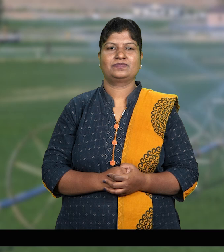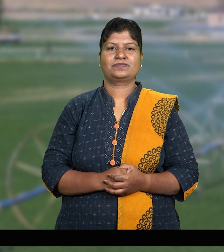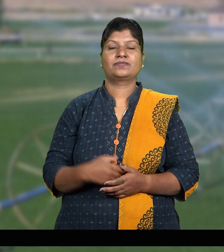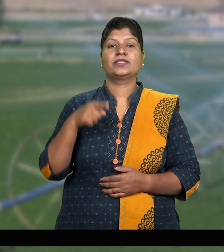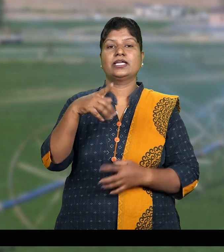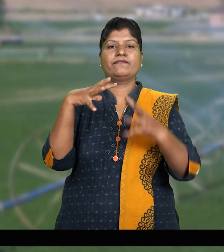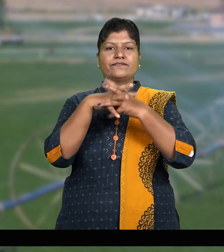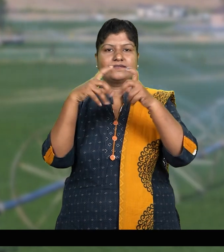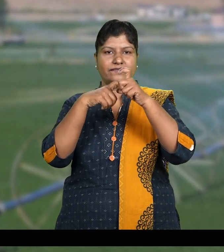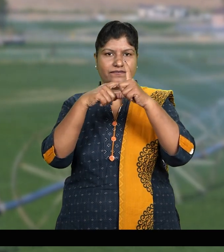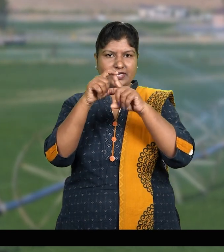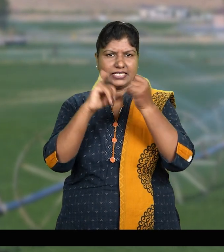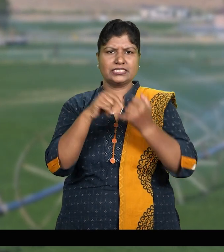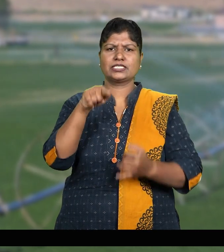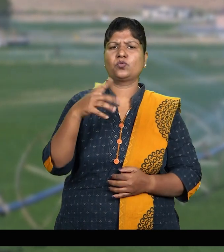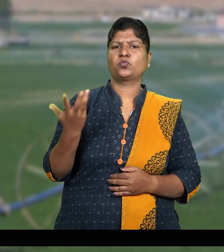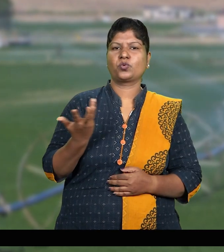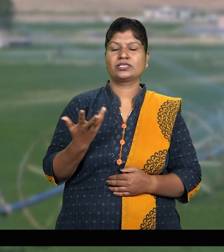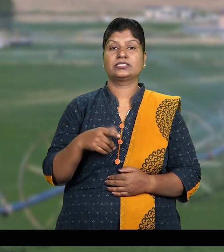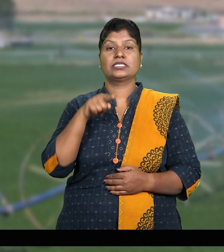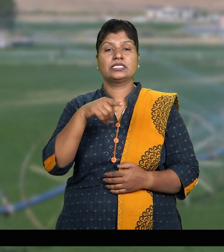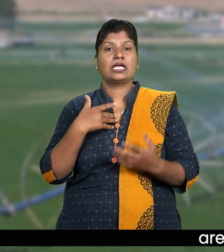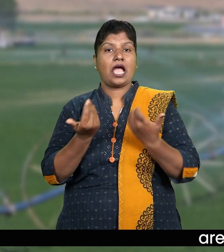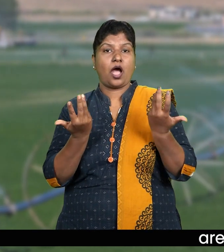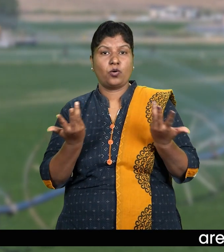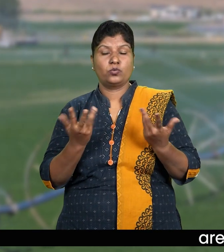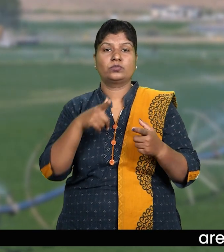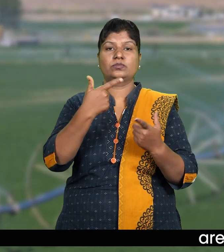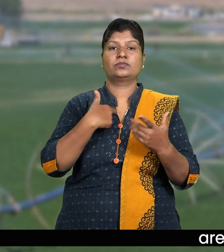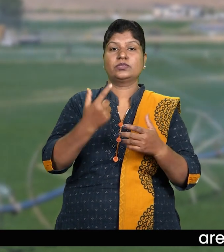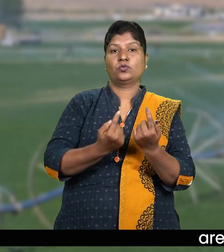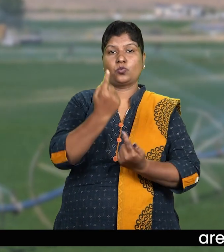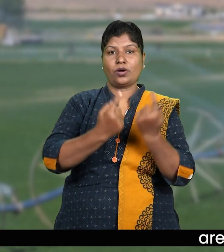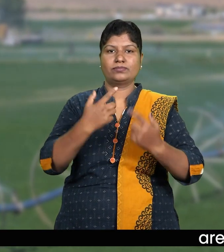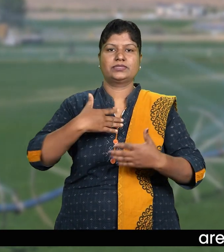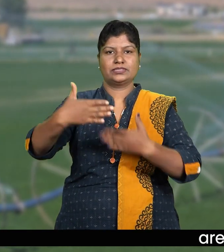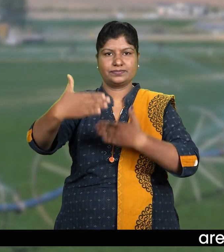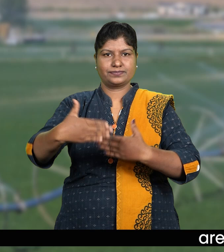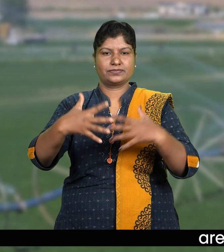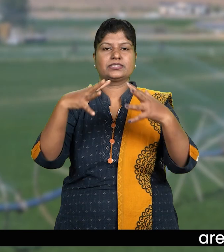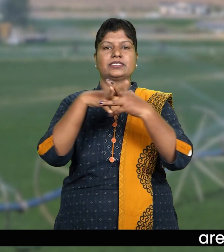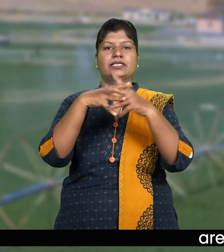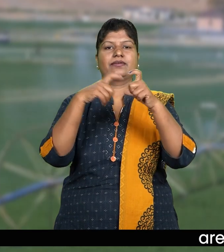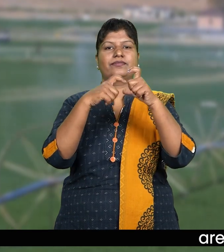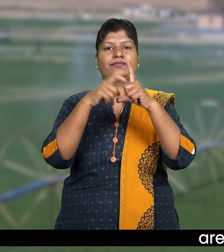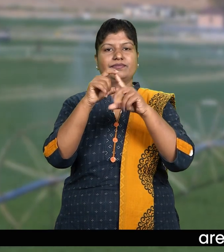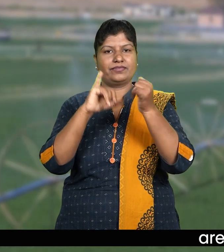What are the weeds and how the crops are protected from weeds?